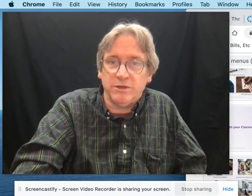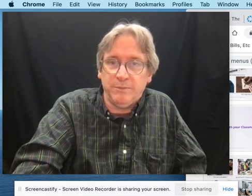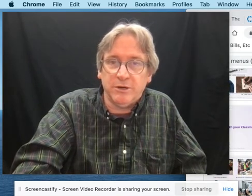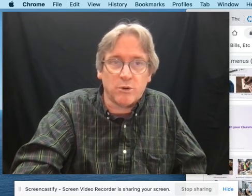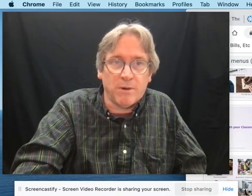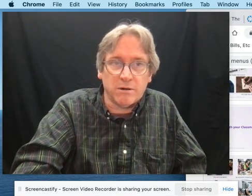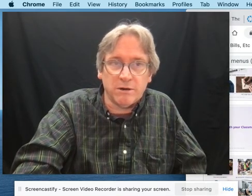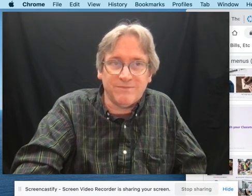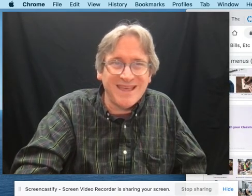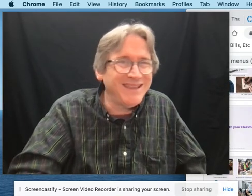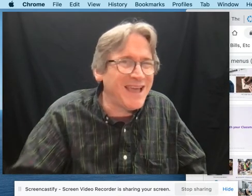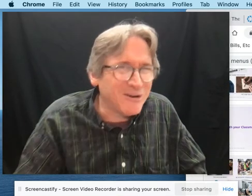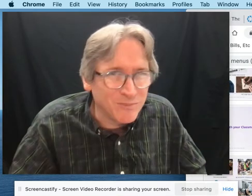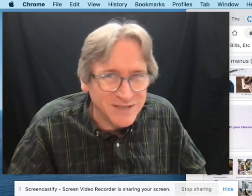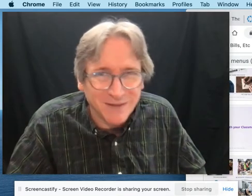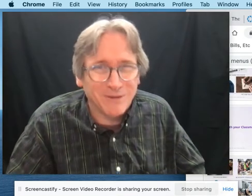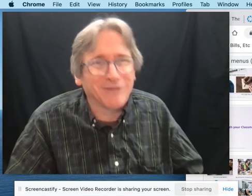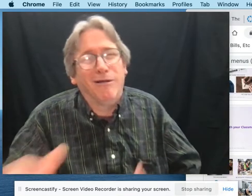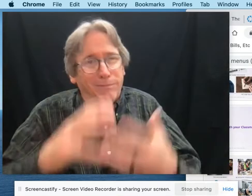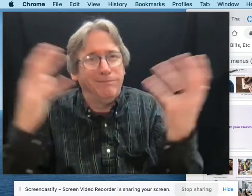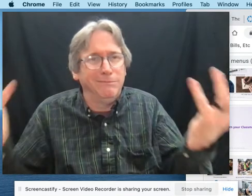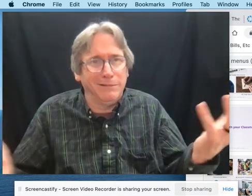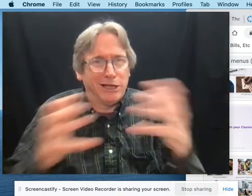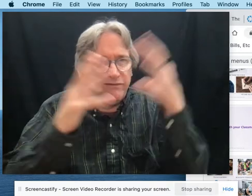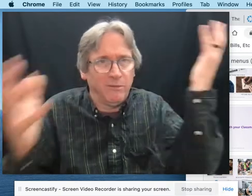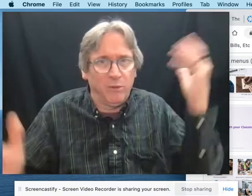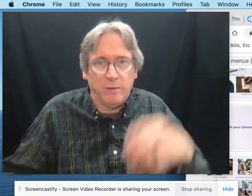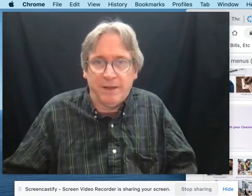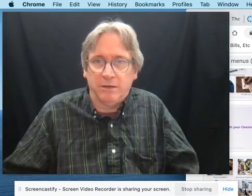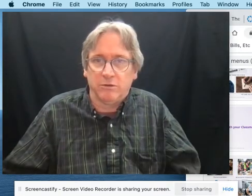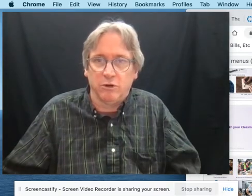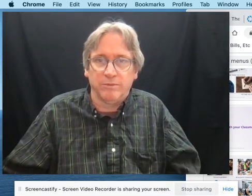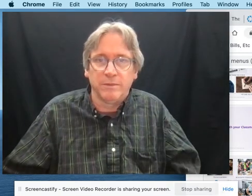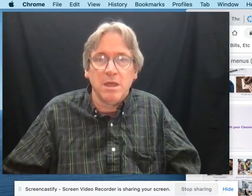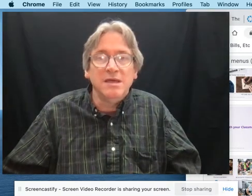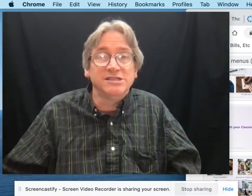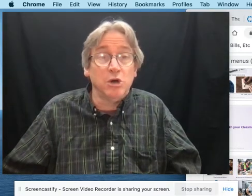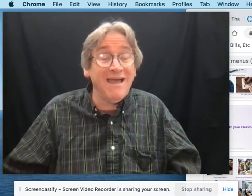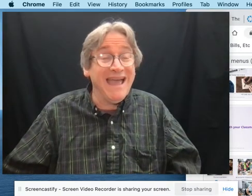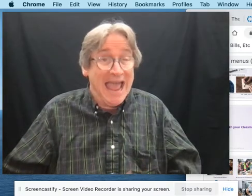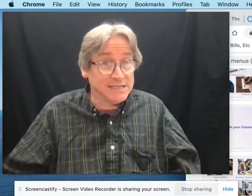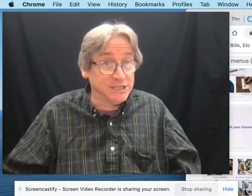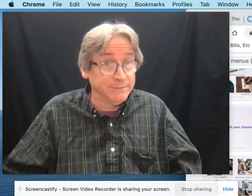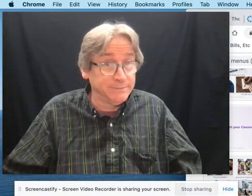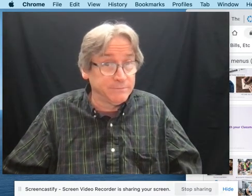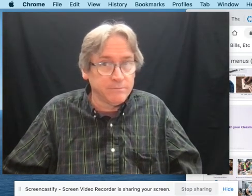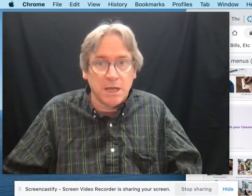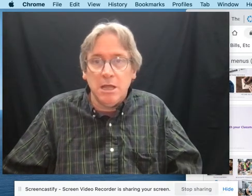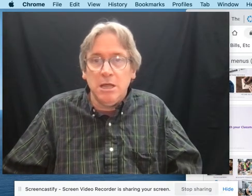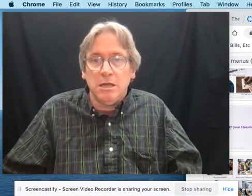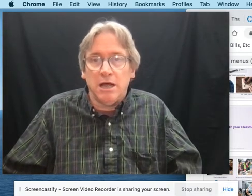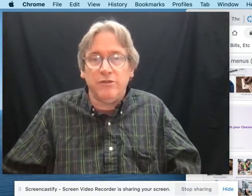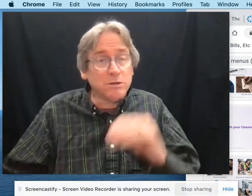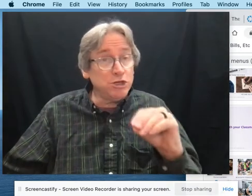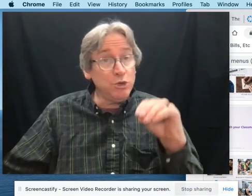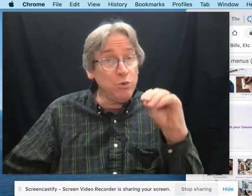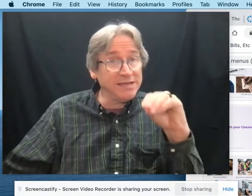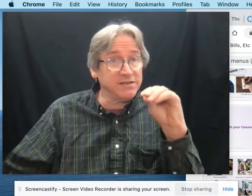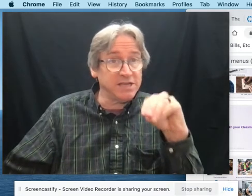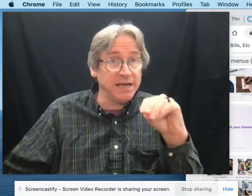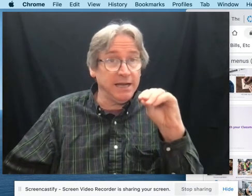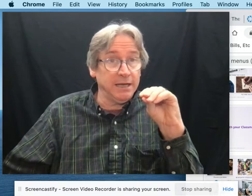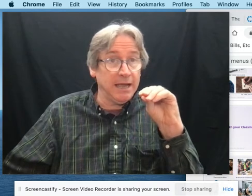Working with a peer or partner, they kind of group these up, but they could have all been one big group. So ask. There are